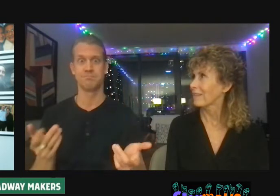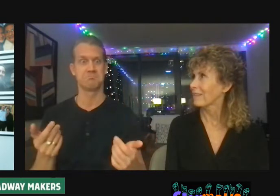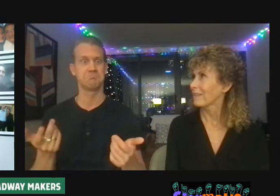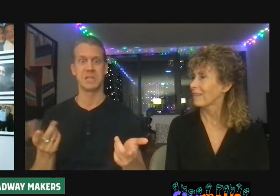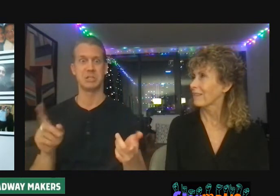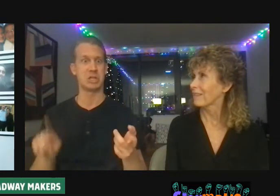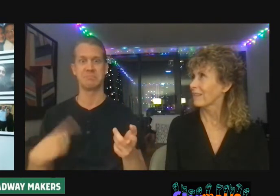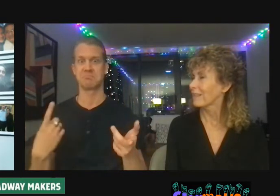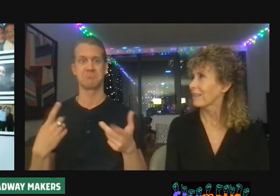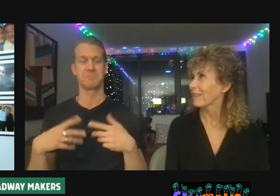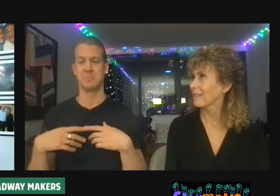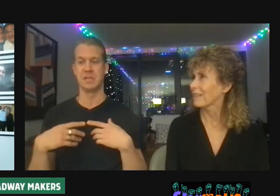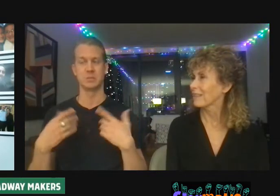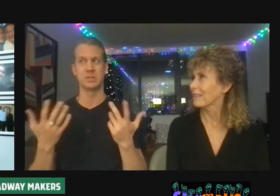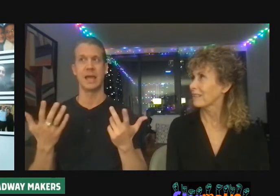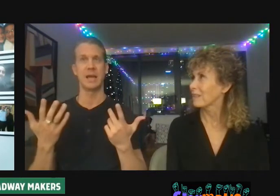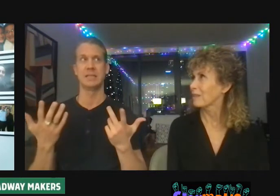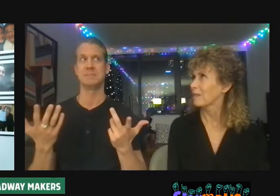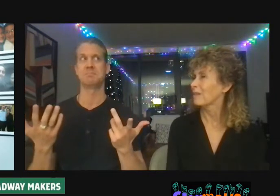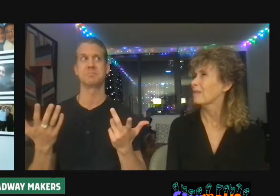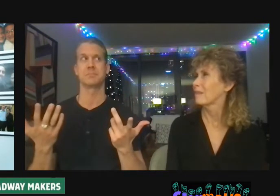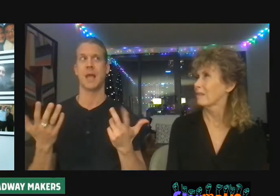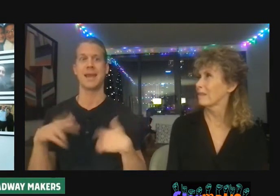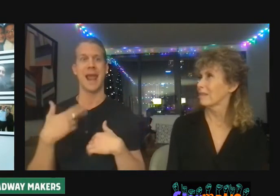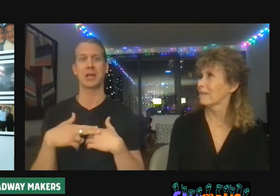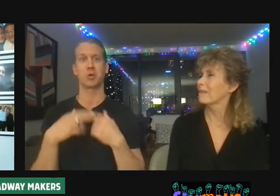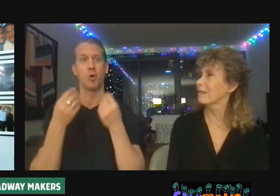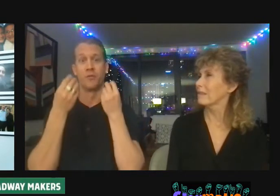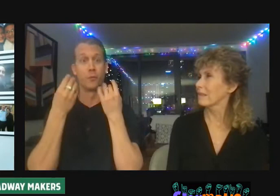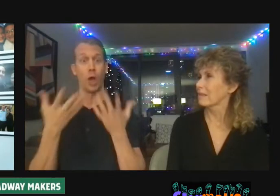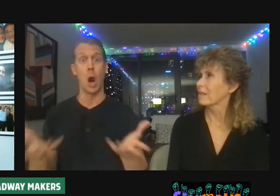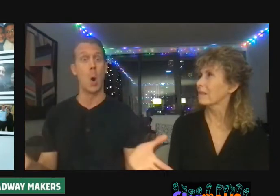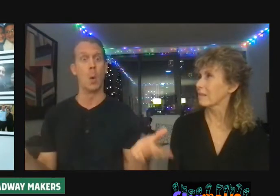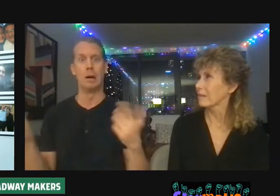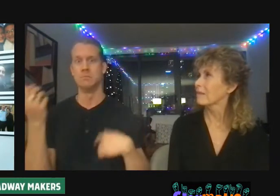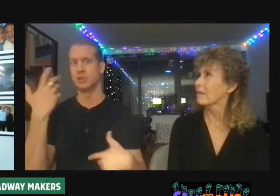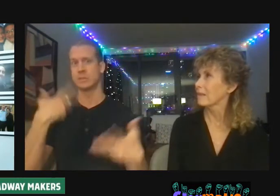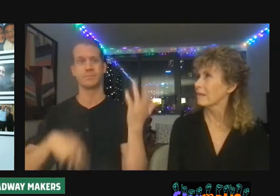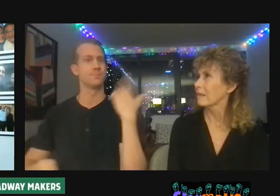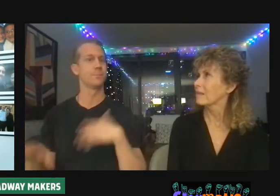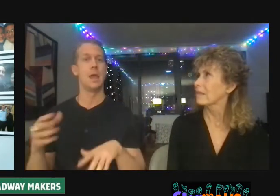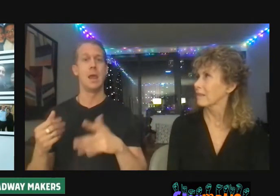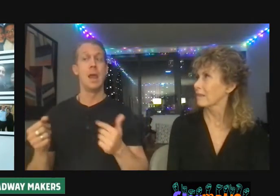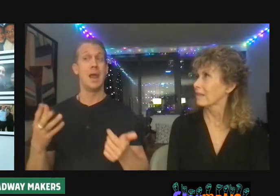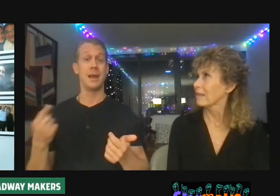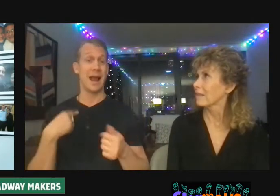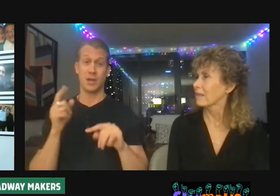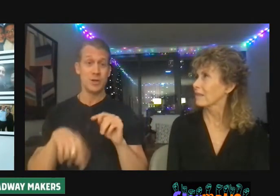out. It's like a natural flow.